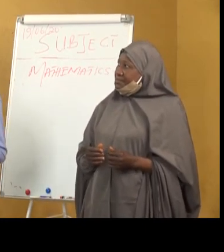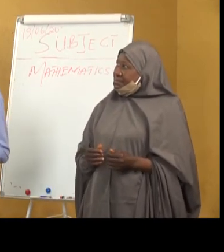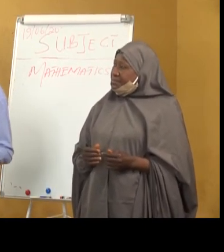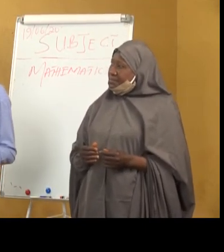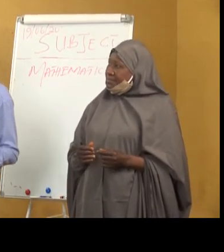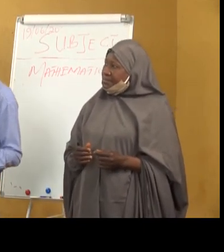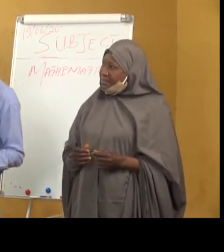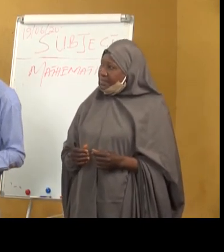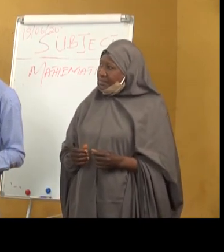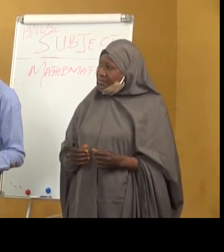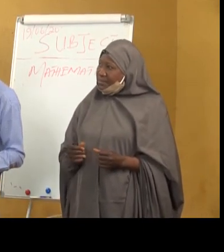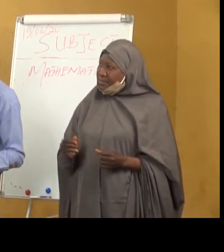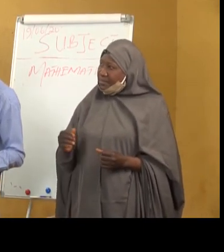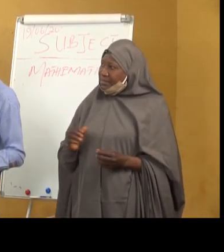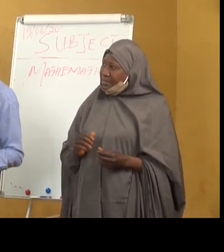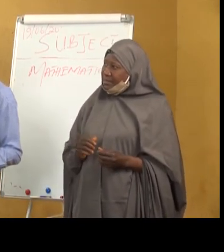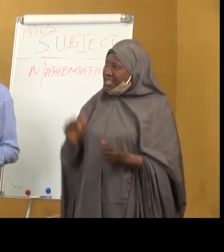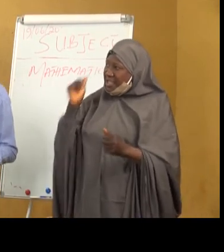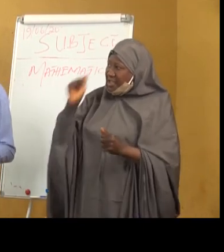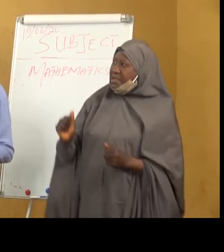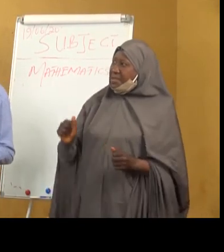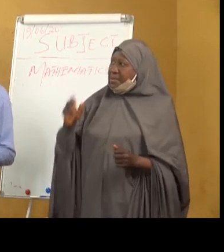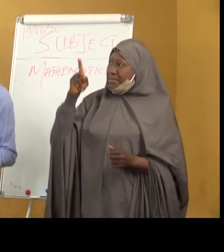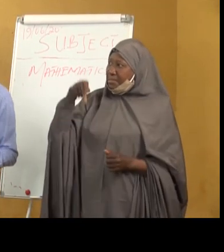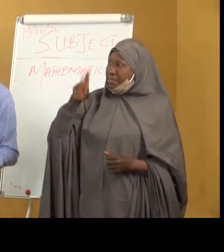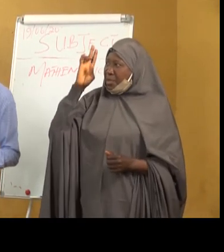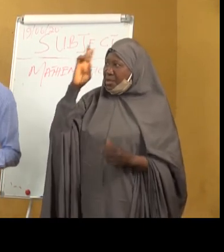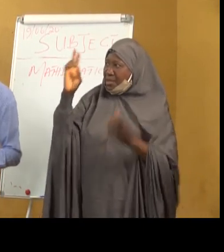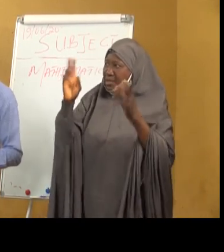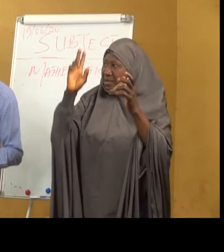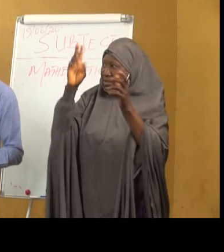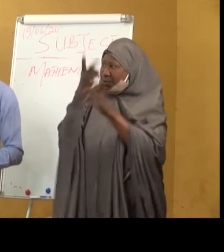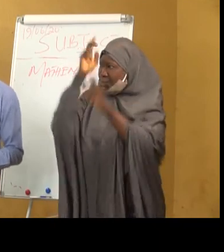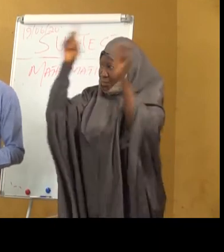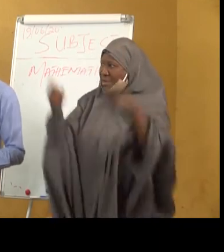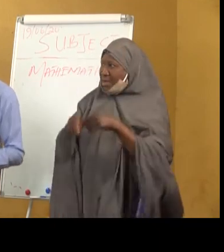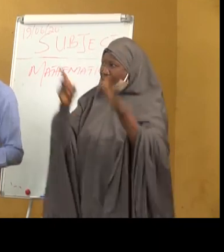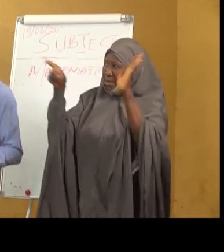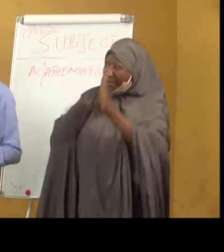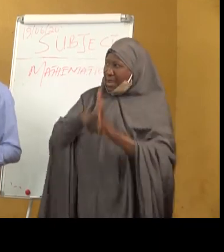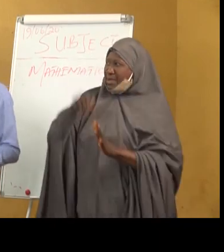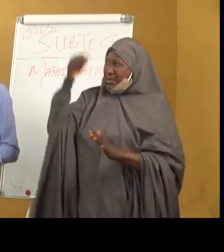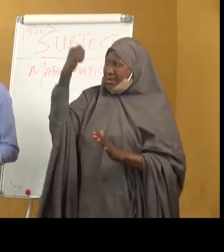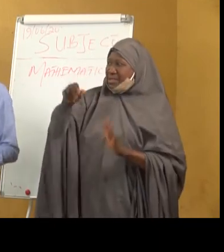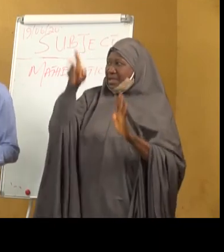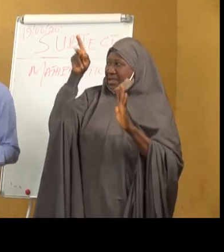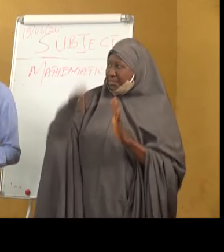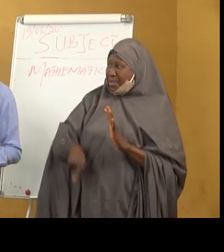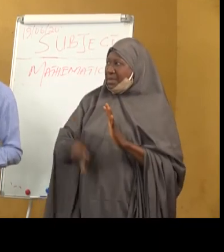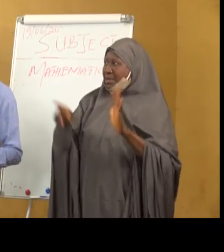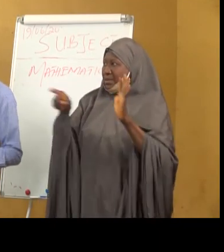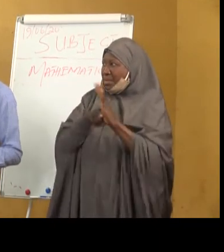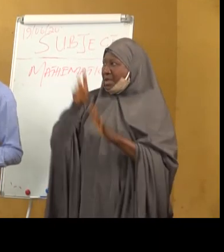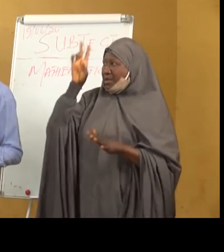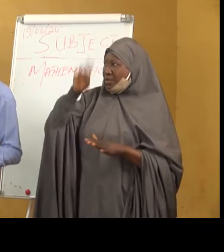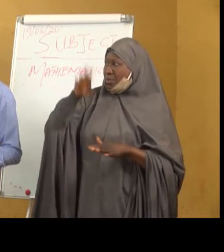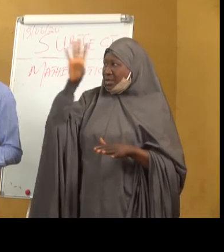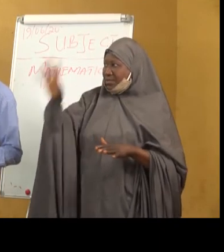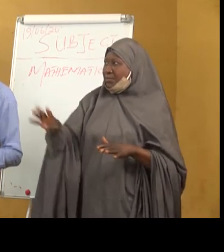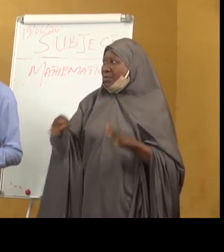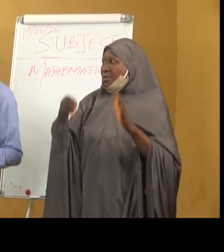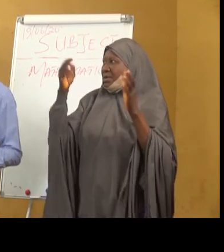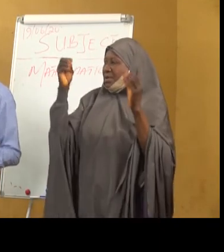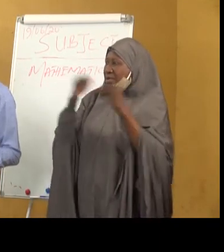by formula method. A, p squared minus 10p minus